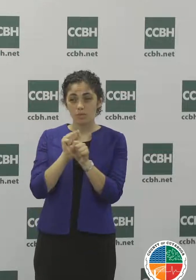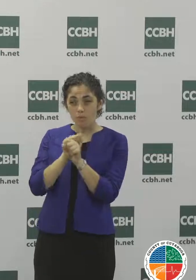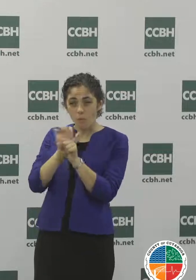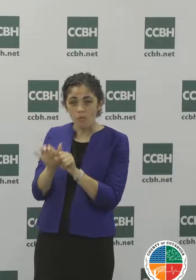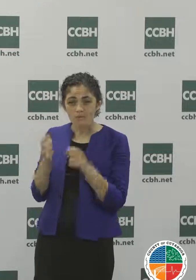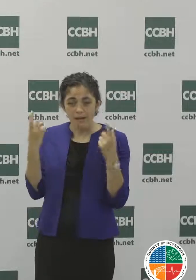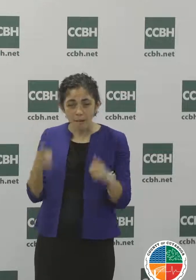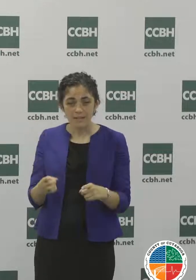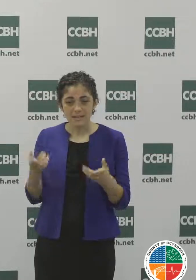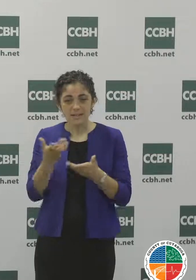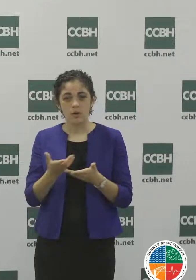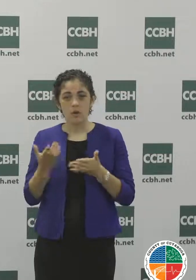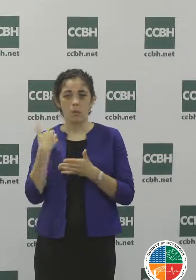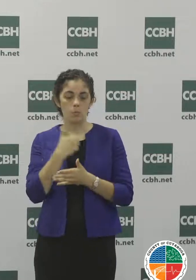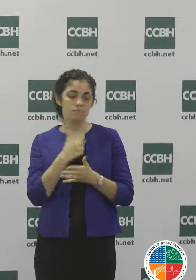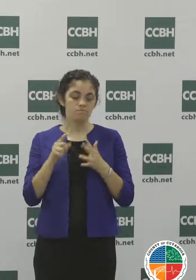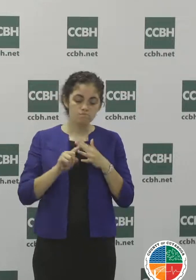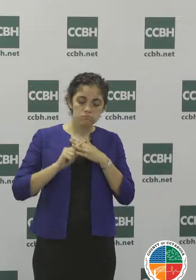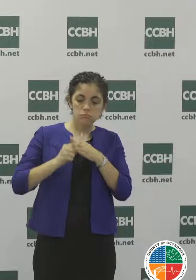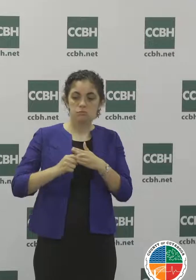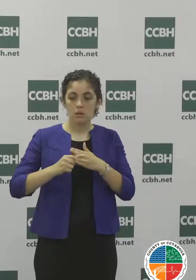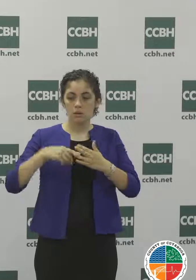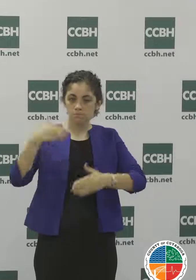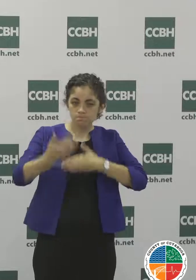pandemic, we've already begun.